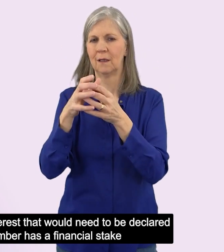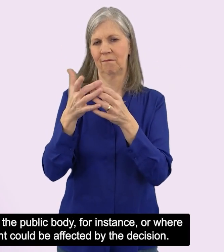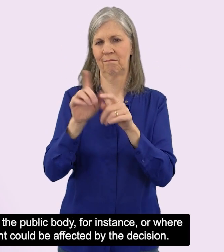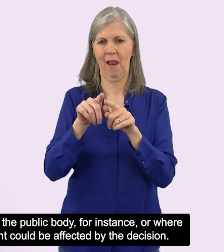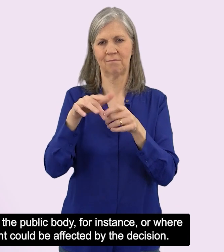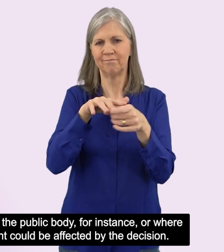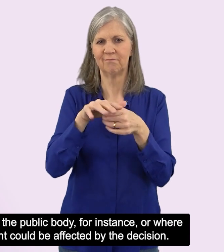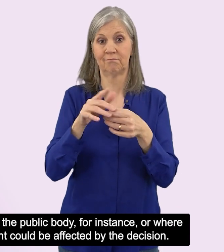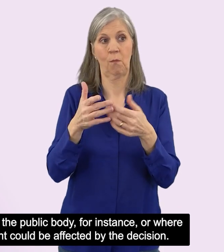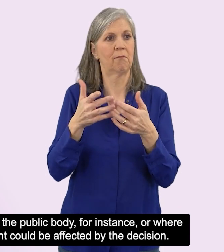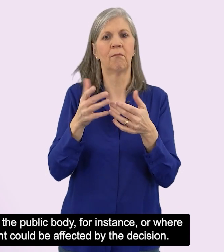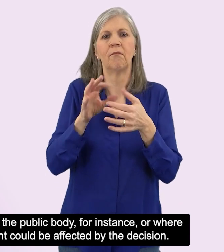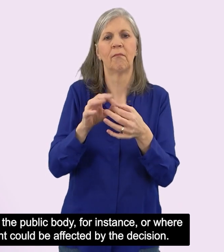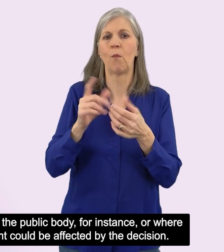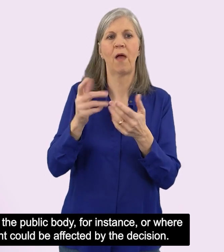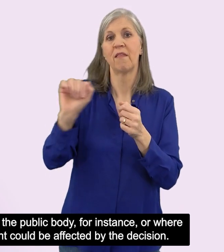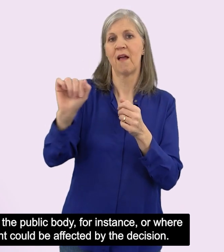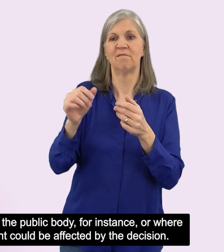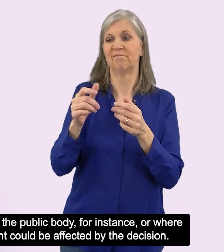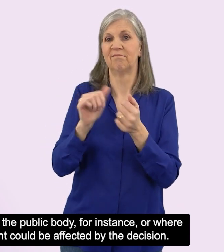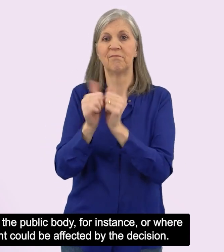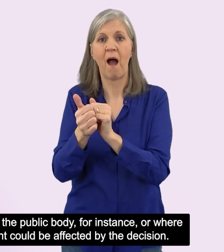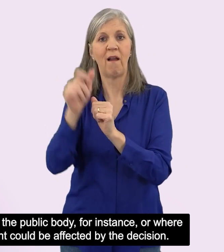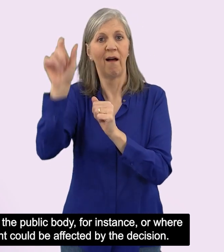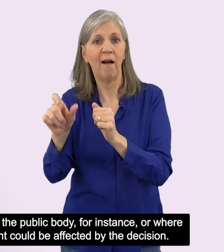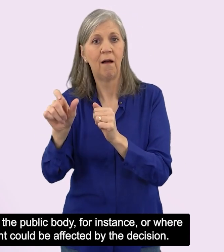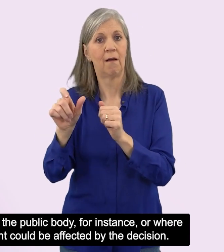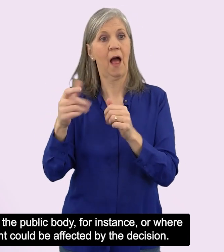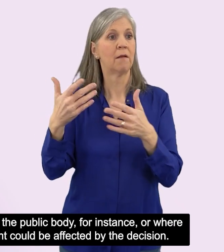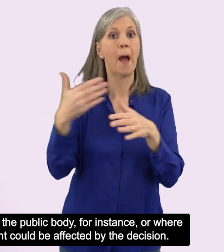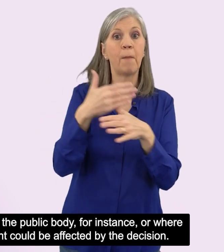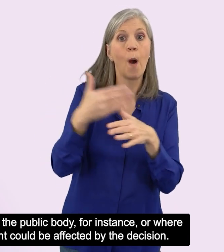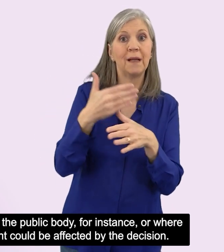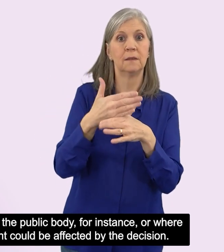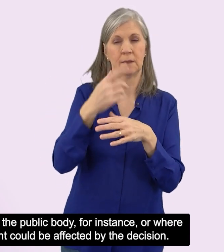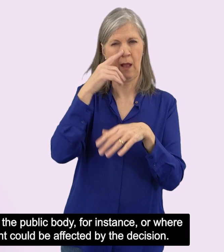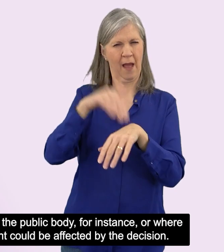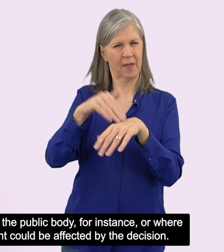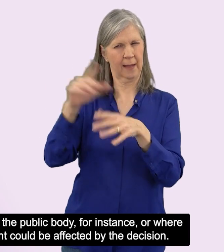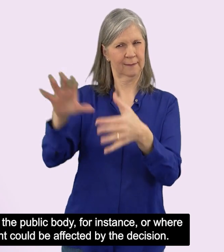the public body, for instance, or where their spouse's employment could be affected by the decision.